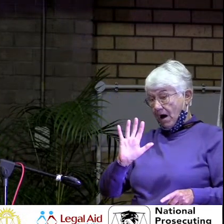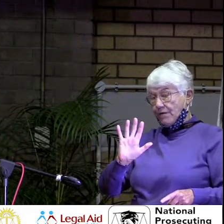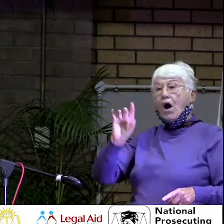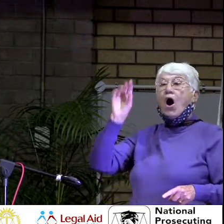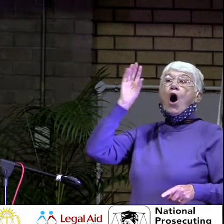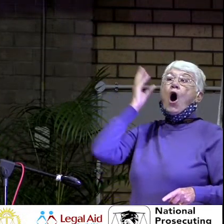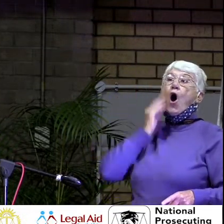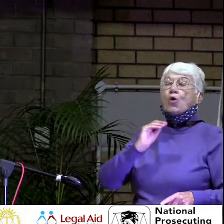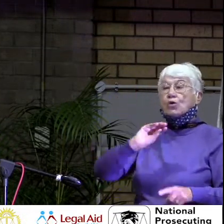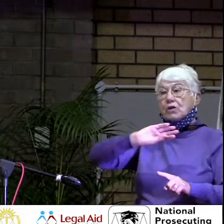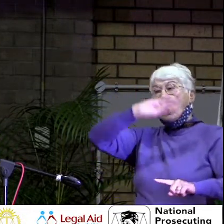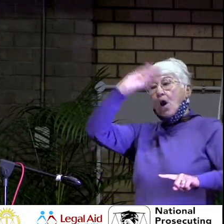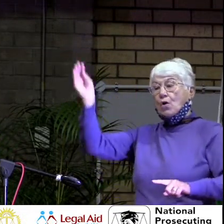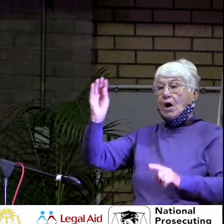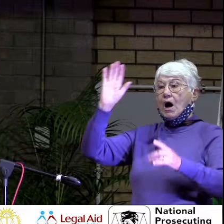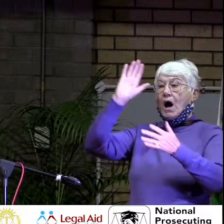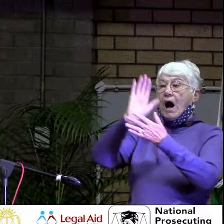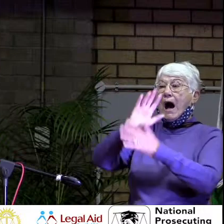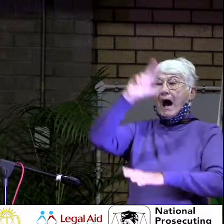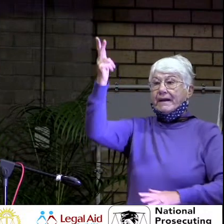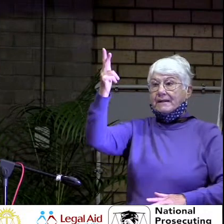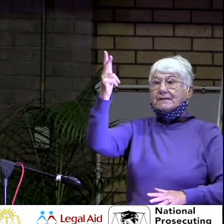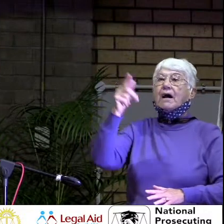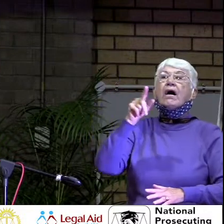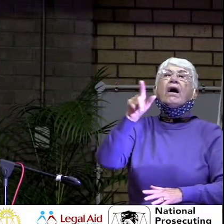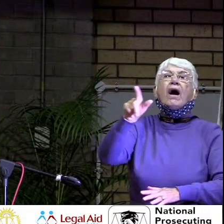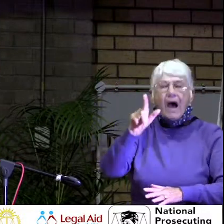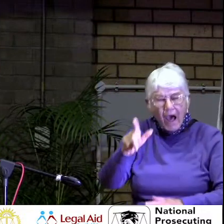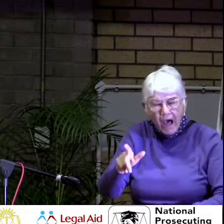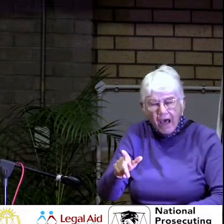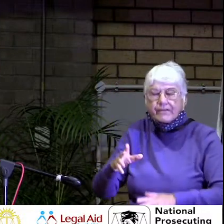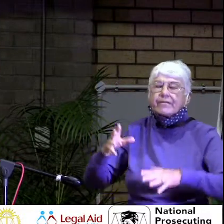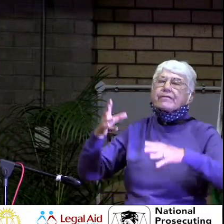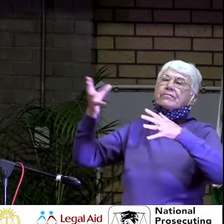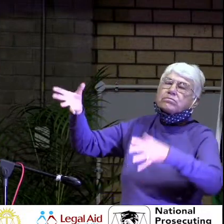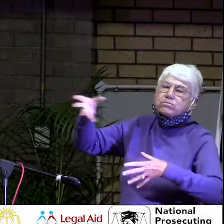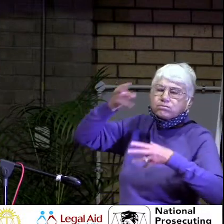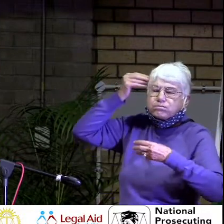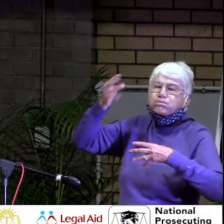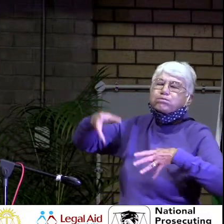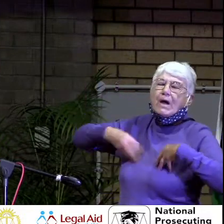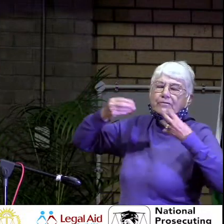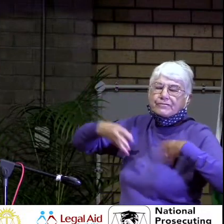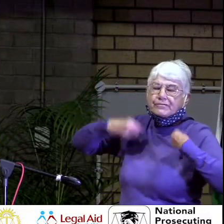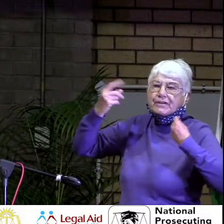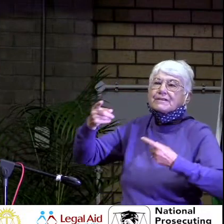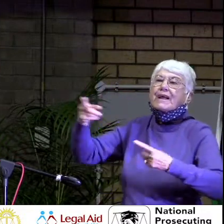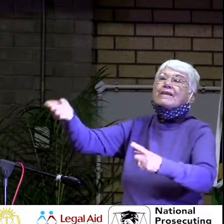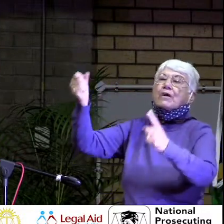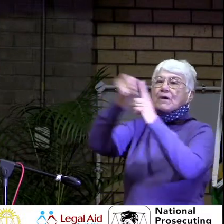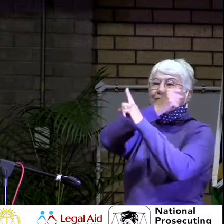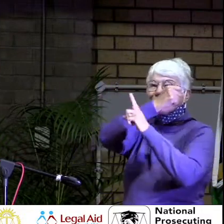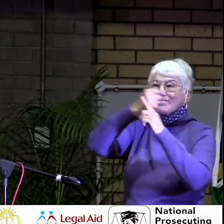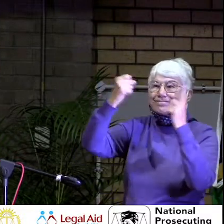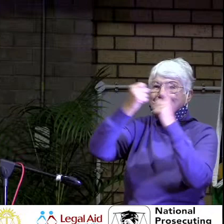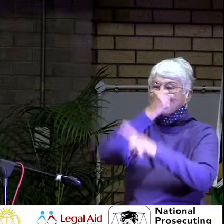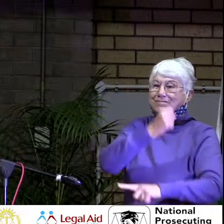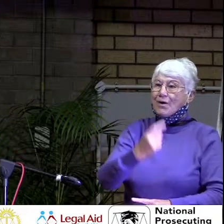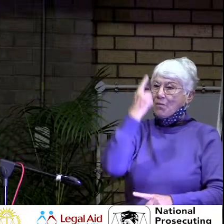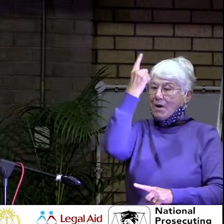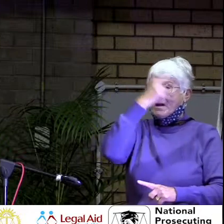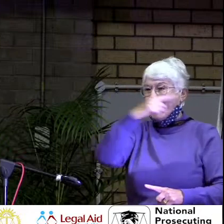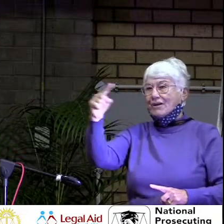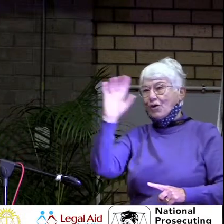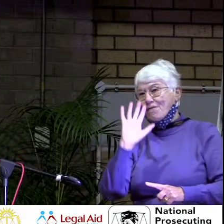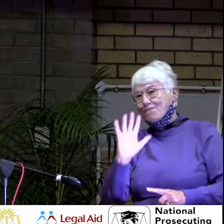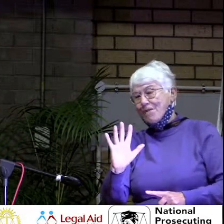have experienced physical violence from a partner. So that's high, 1 in 5 women. Most